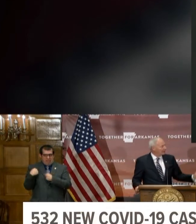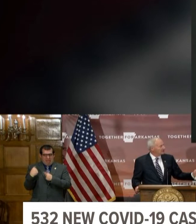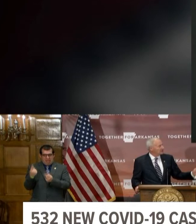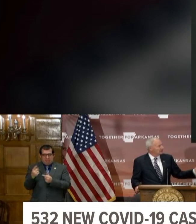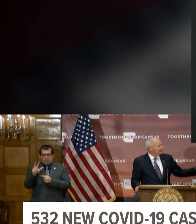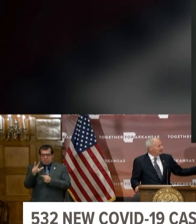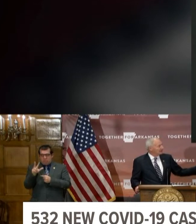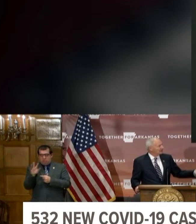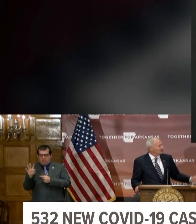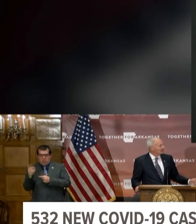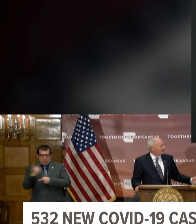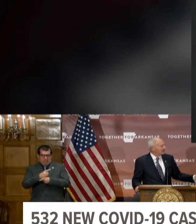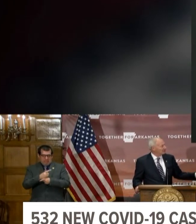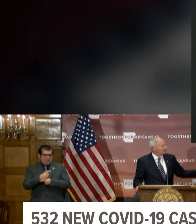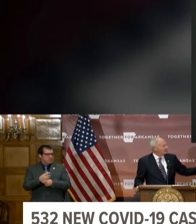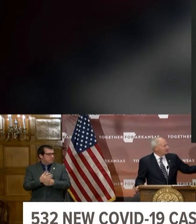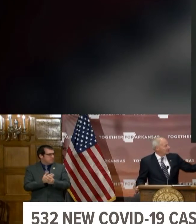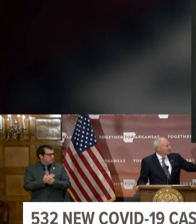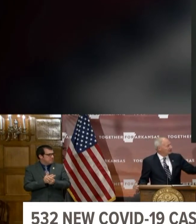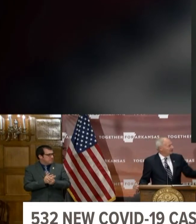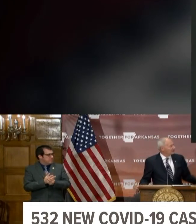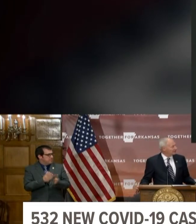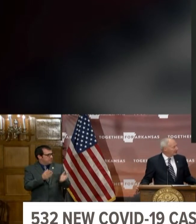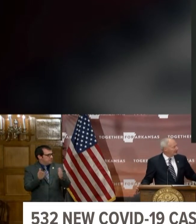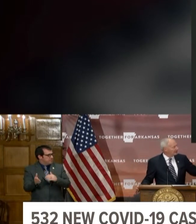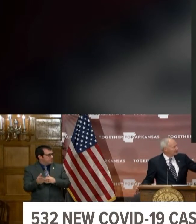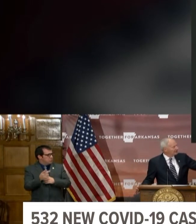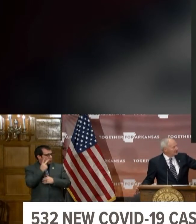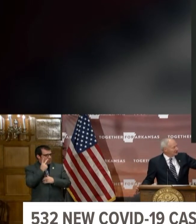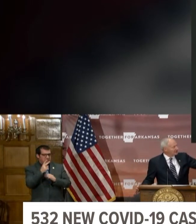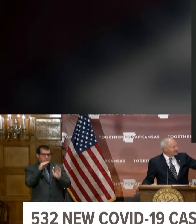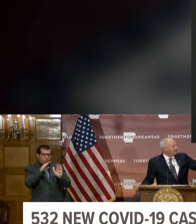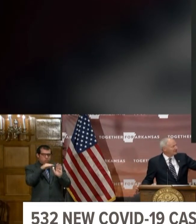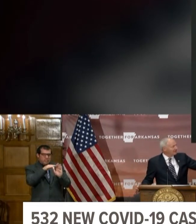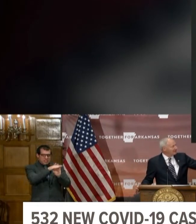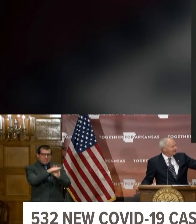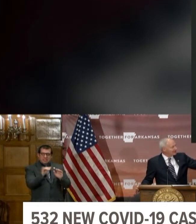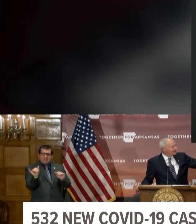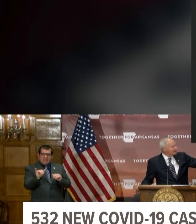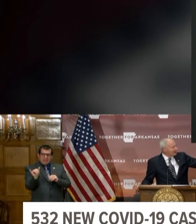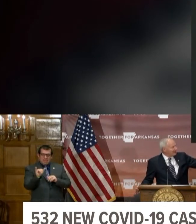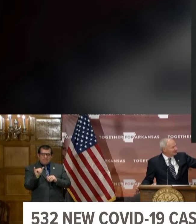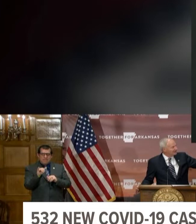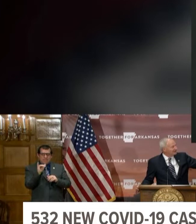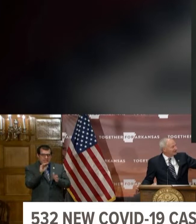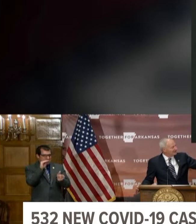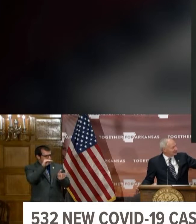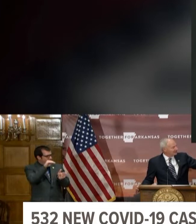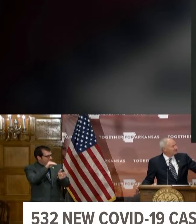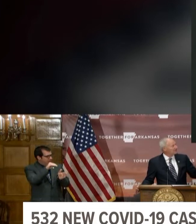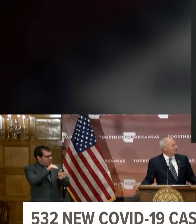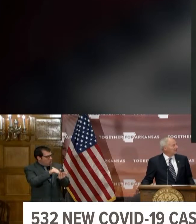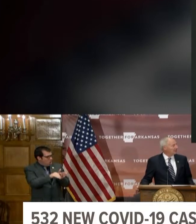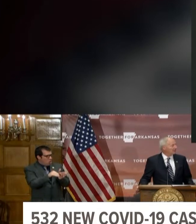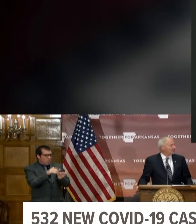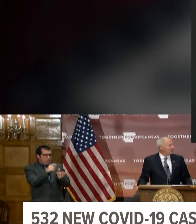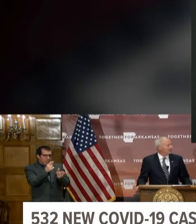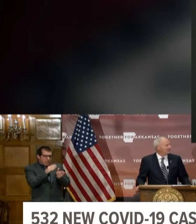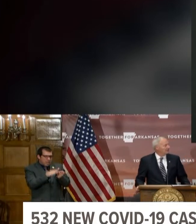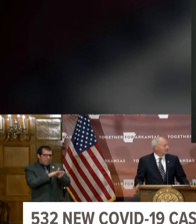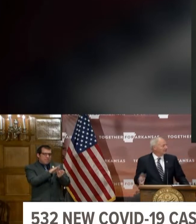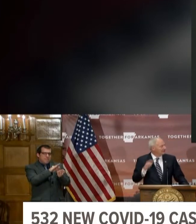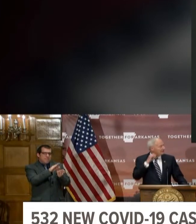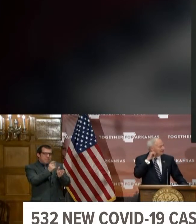4 days. Let's go to the next one. You just see the trend, and you can see the same thing, the trend down, a little uptick